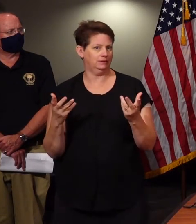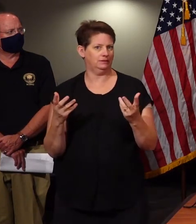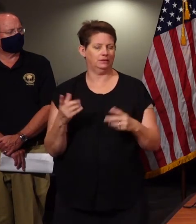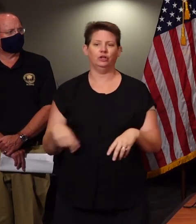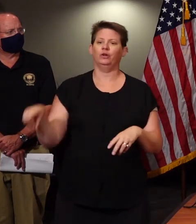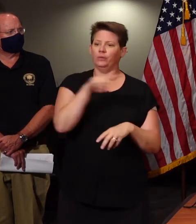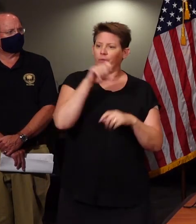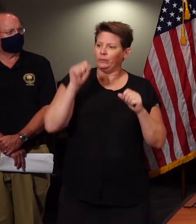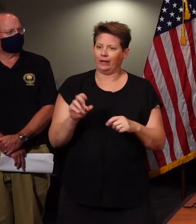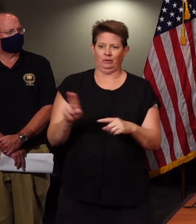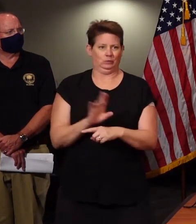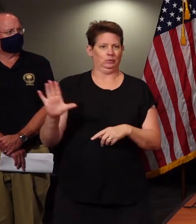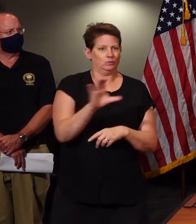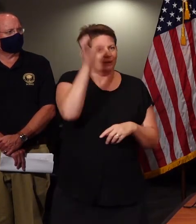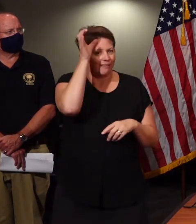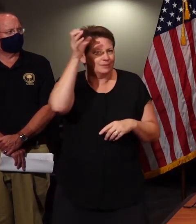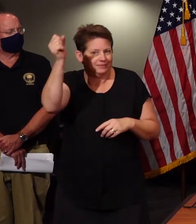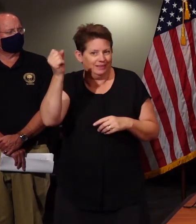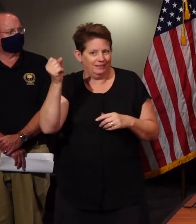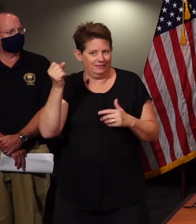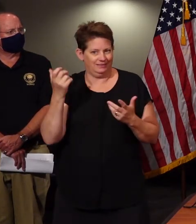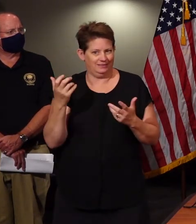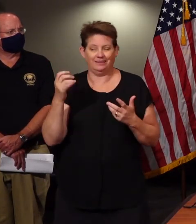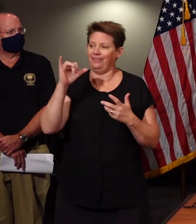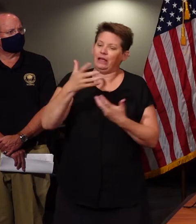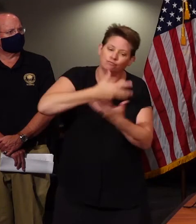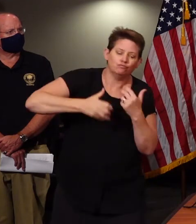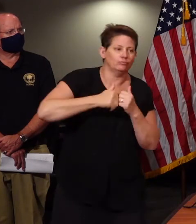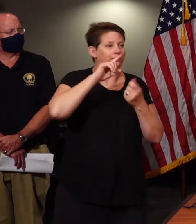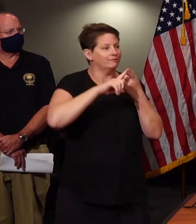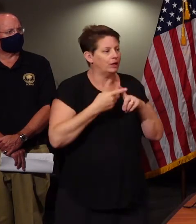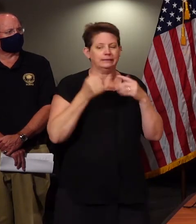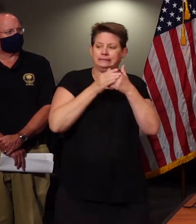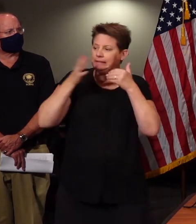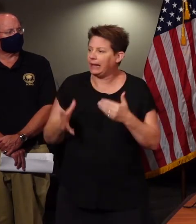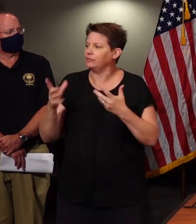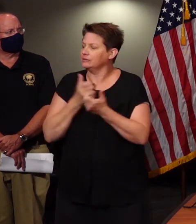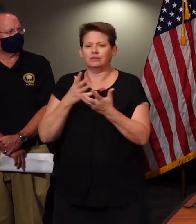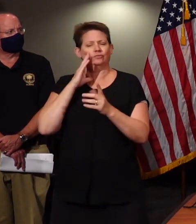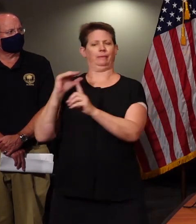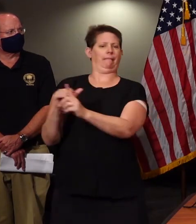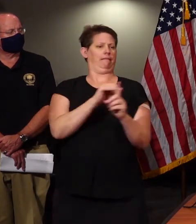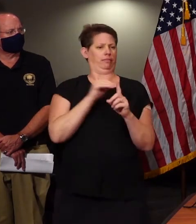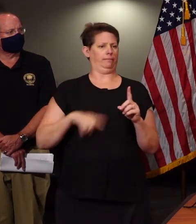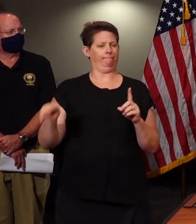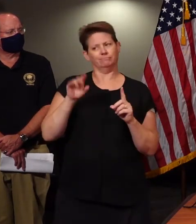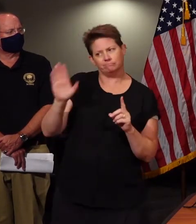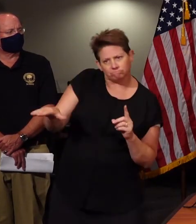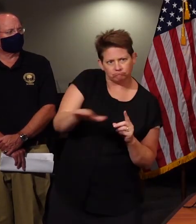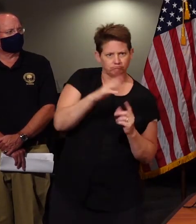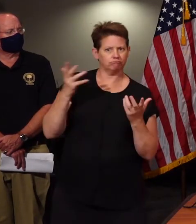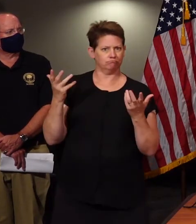invest in some common sense with your friends and neighbors and remind them of what it is necessary for them to do.